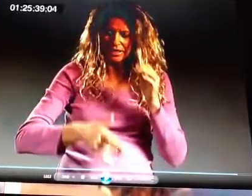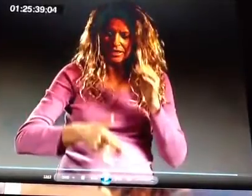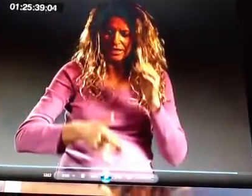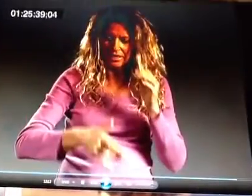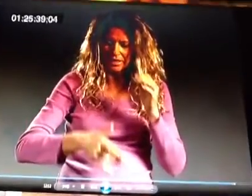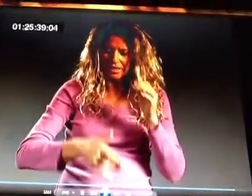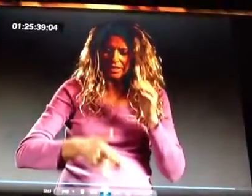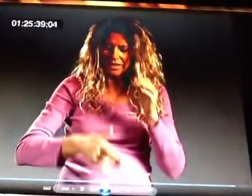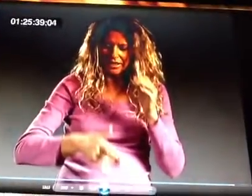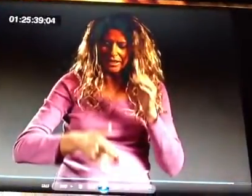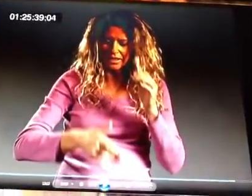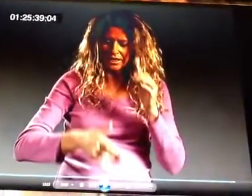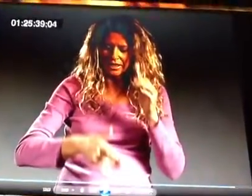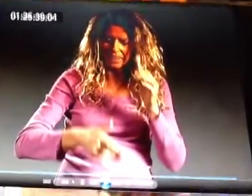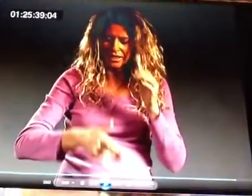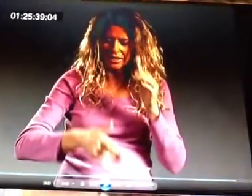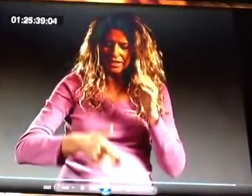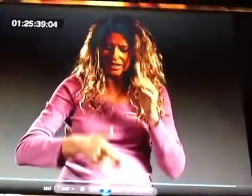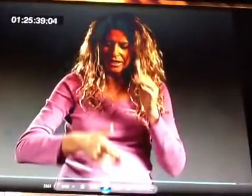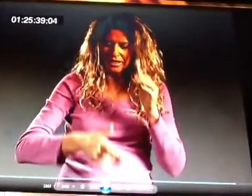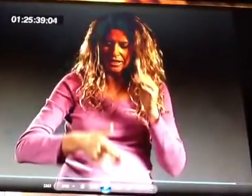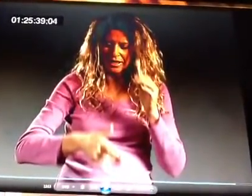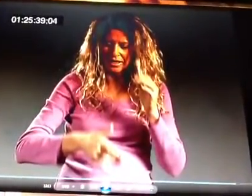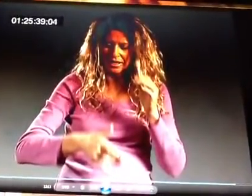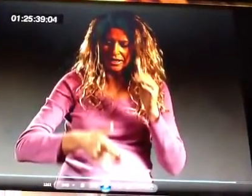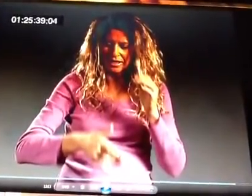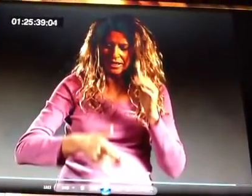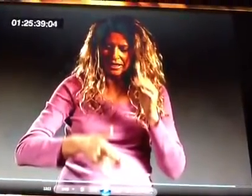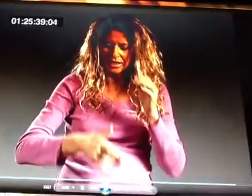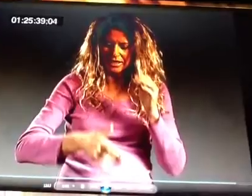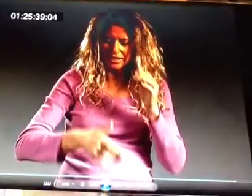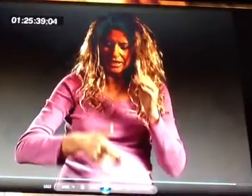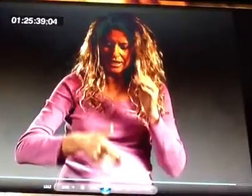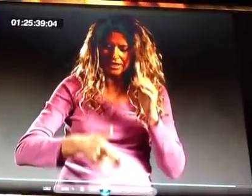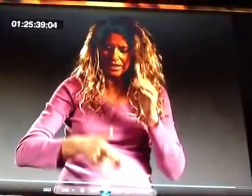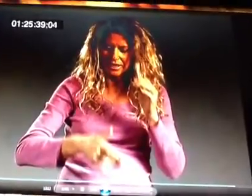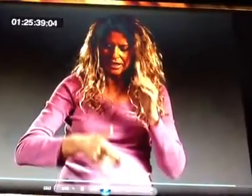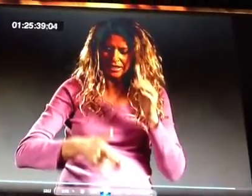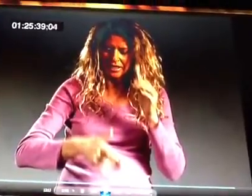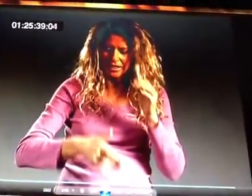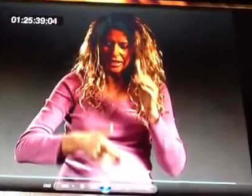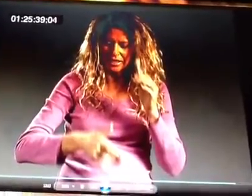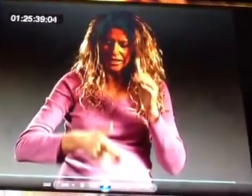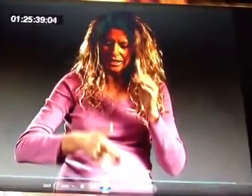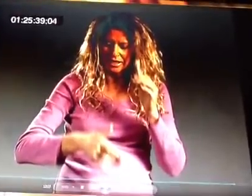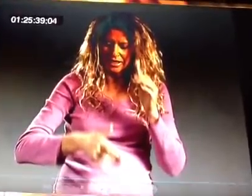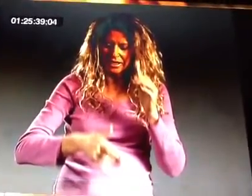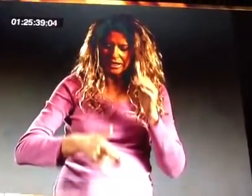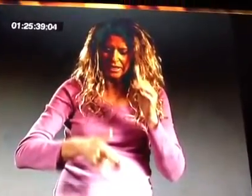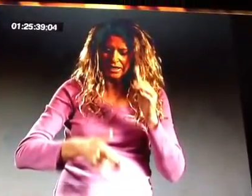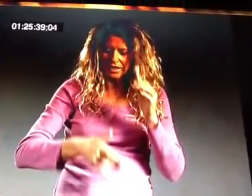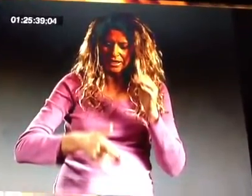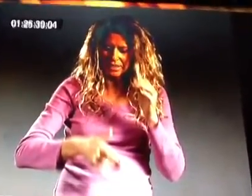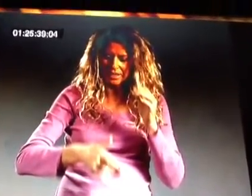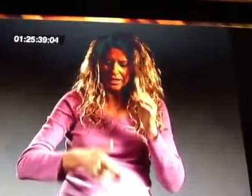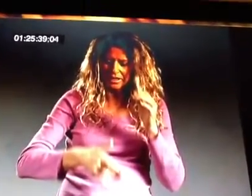But the squash seeds, I remember my mother telling me that if you put the seeds too closely together, when the squash plant grew, the vines